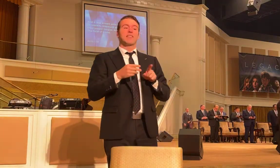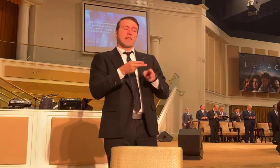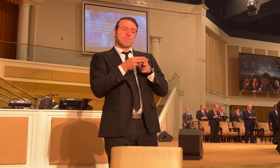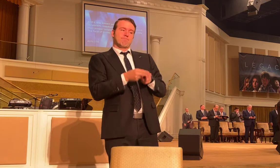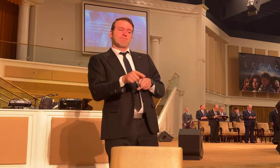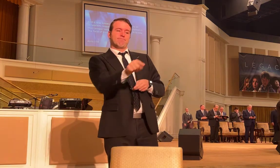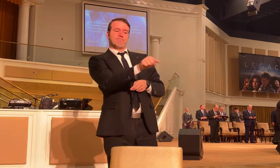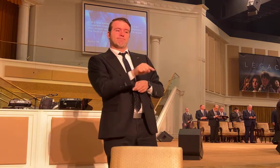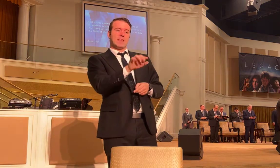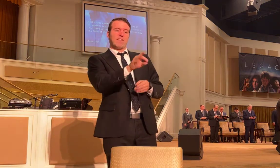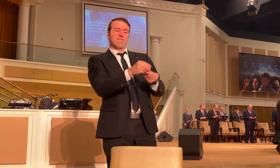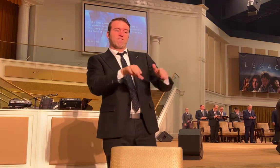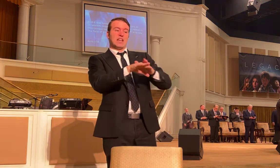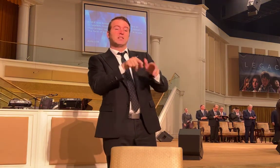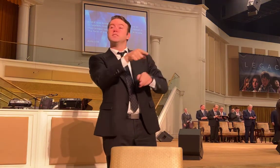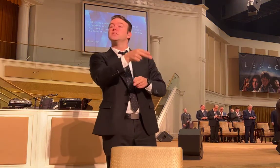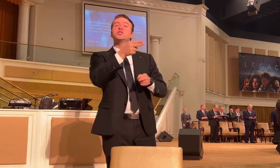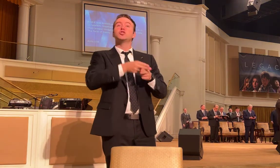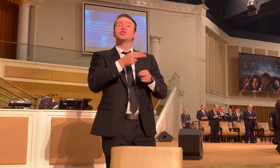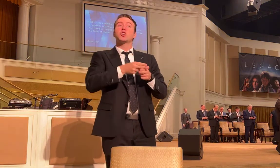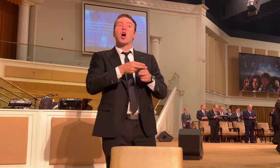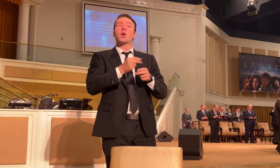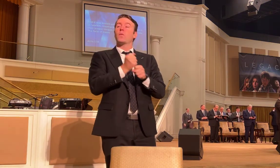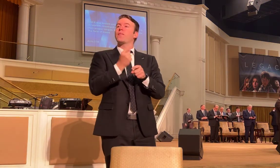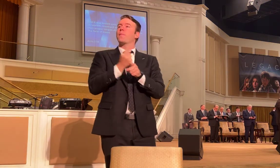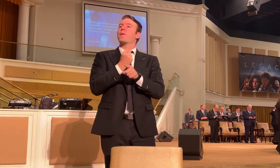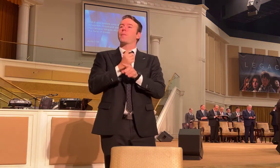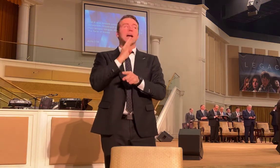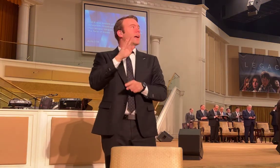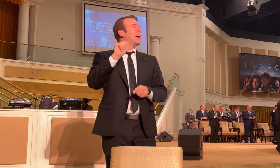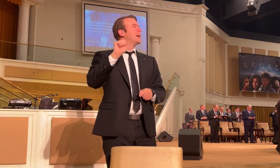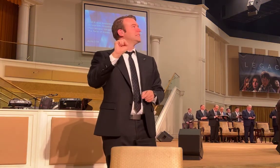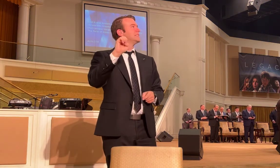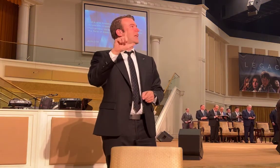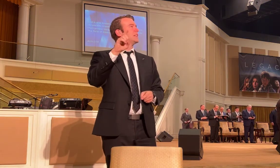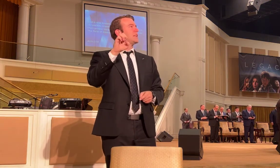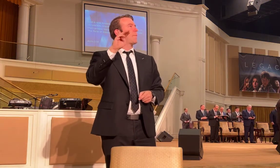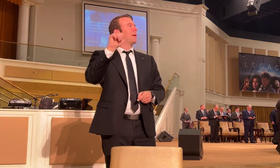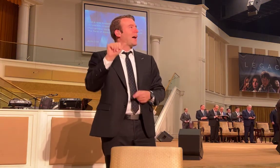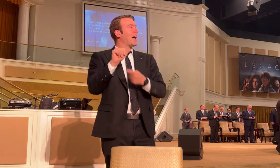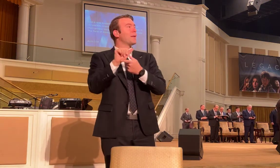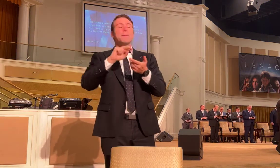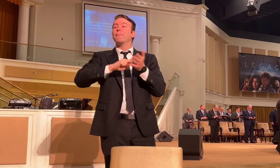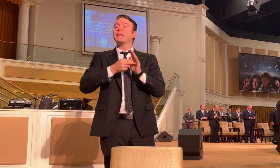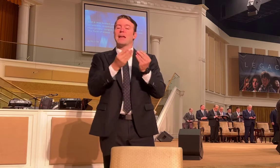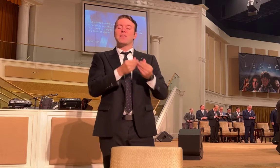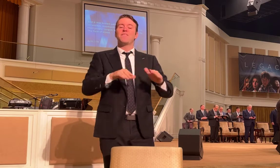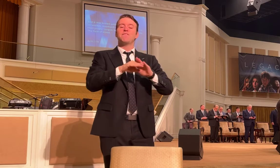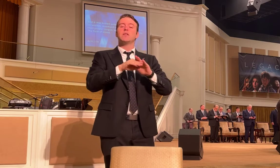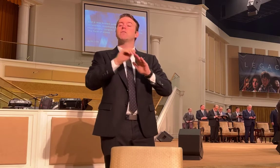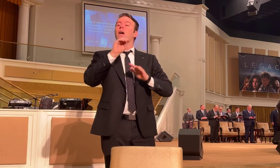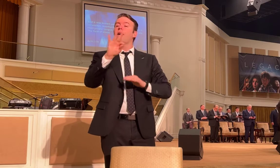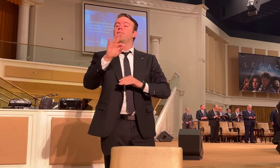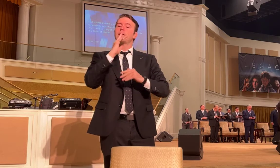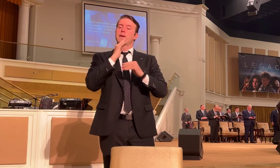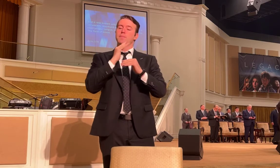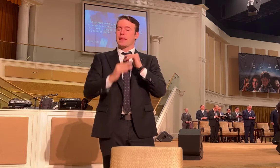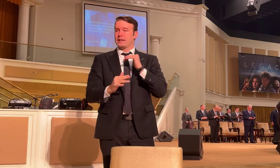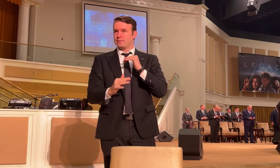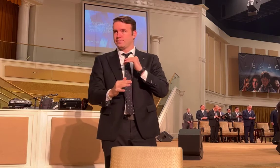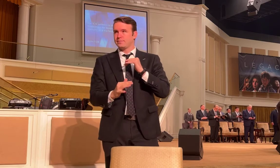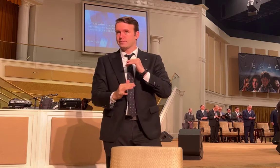that field is called in their proper tongue Aseldama, that is to say, the field of